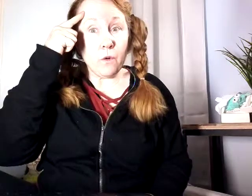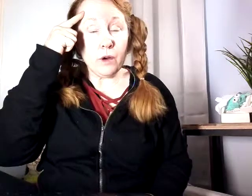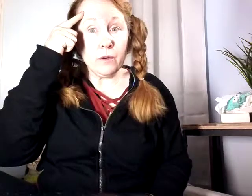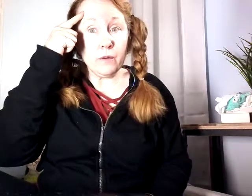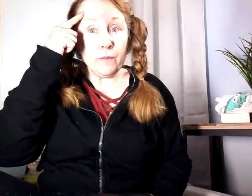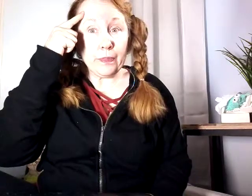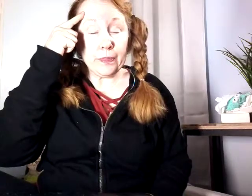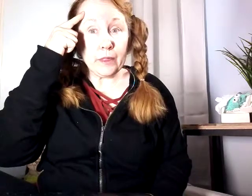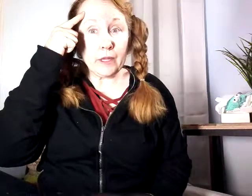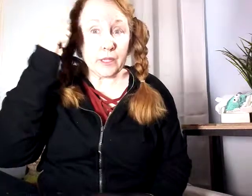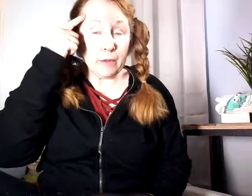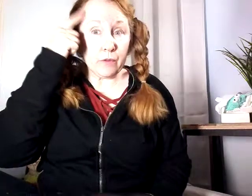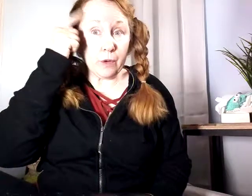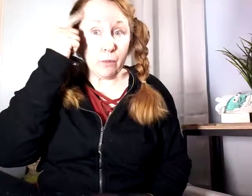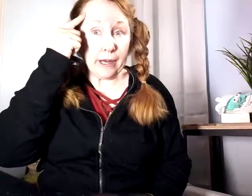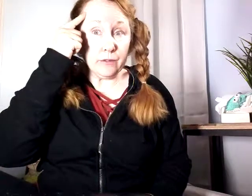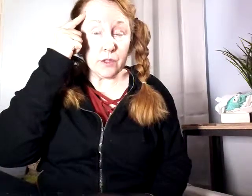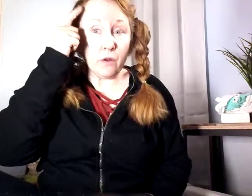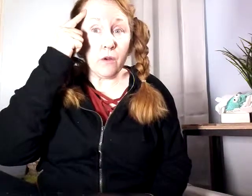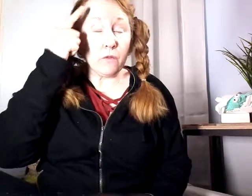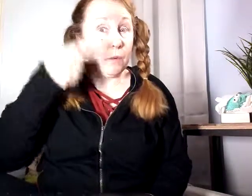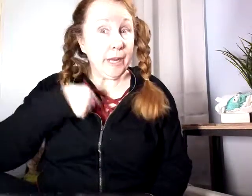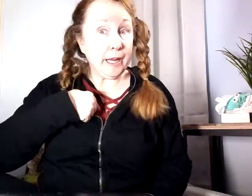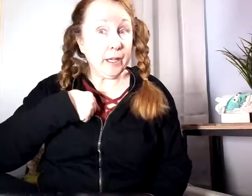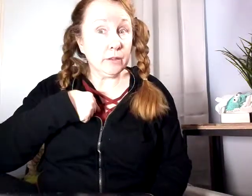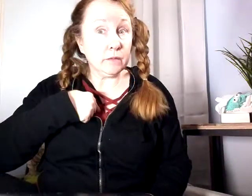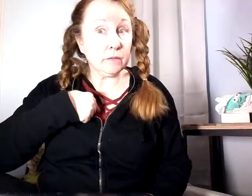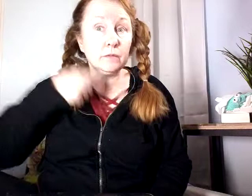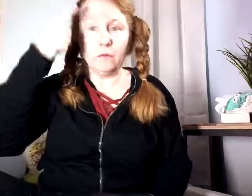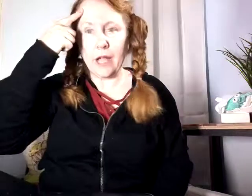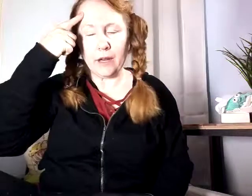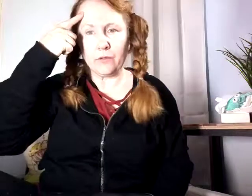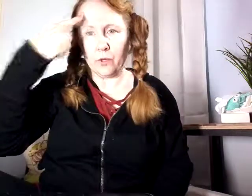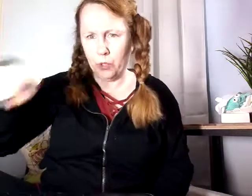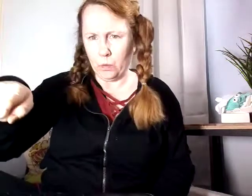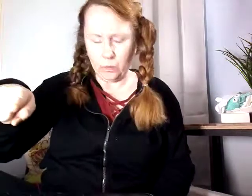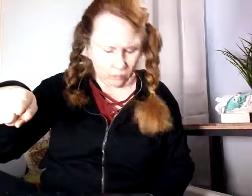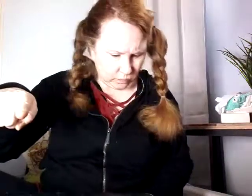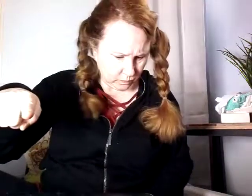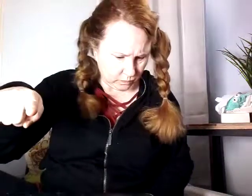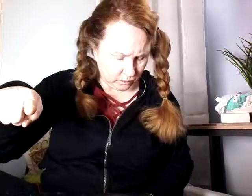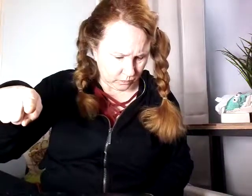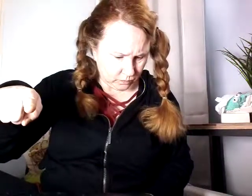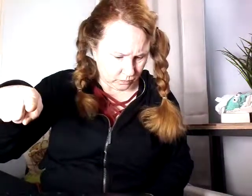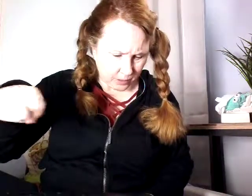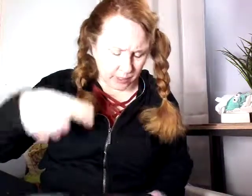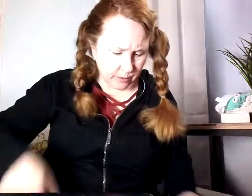For, it's coming from your brain, so for me and for you. And he didn't put that